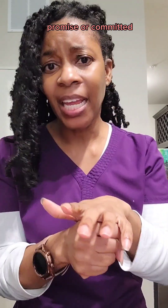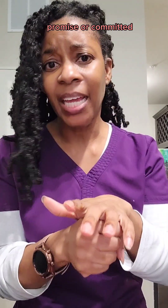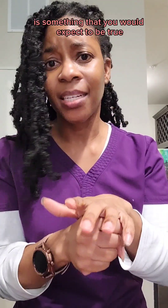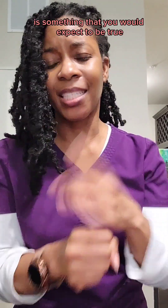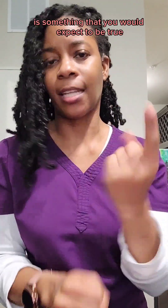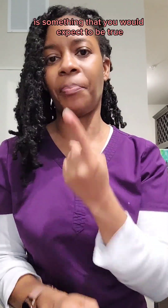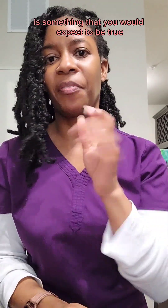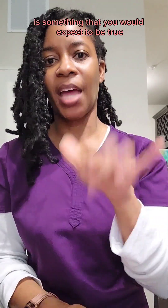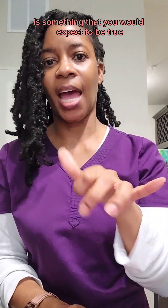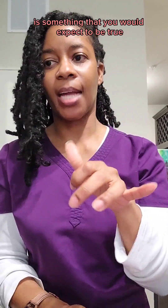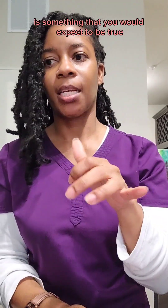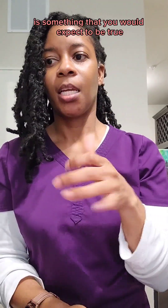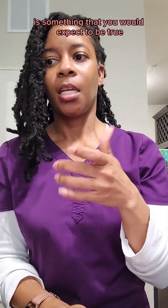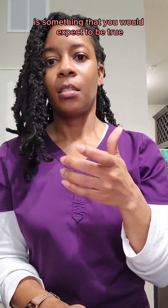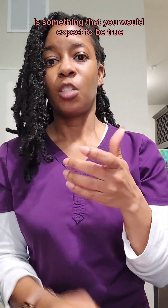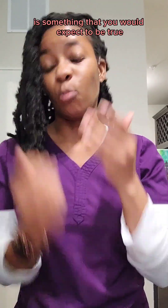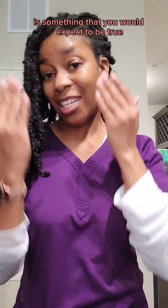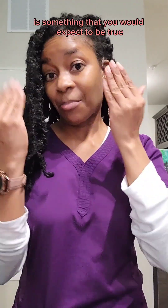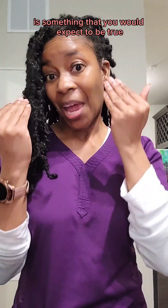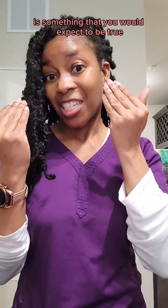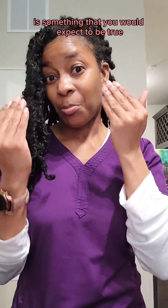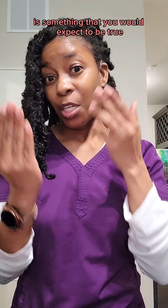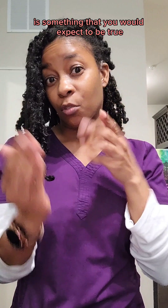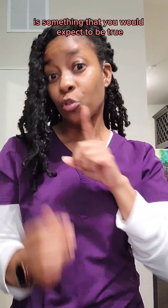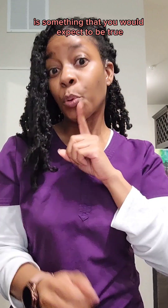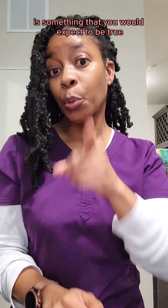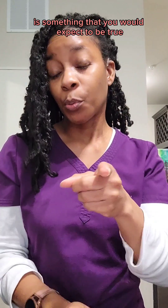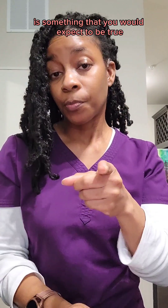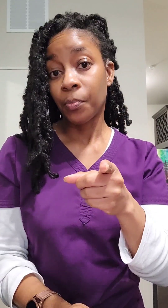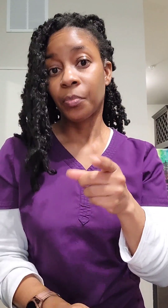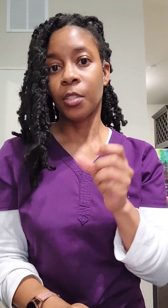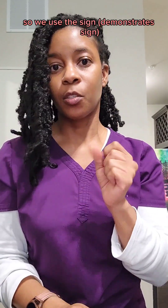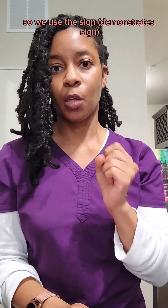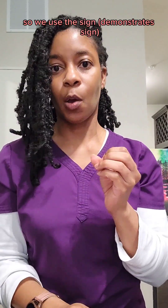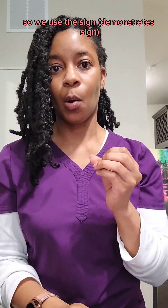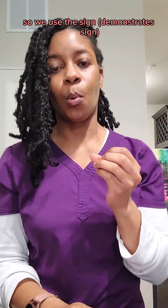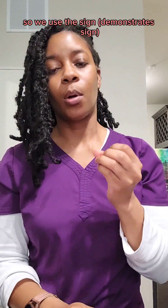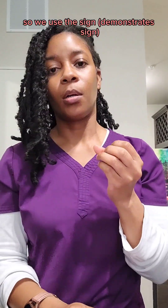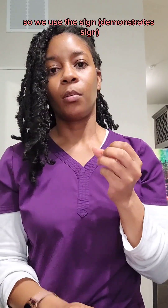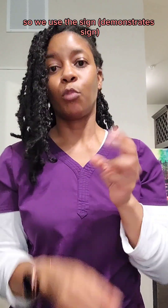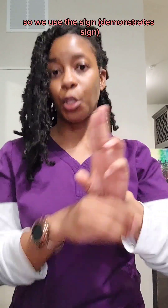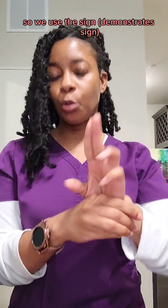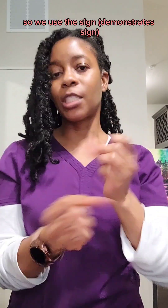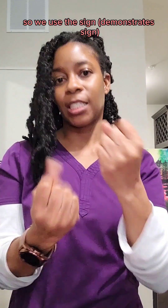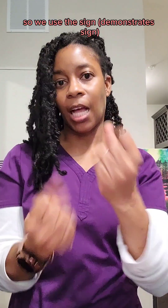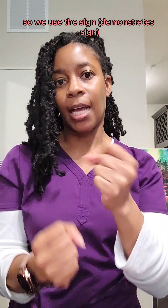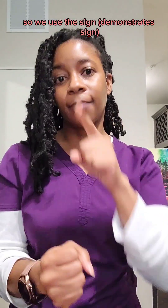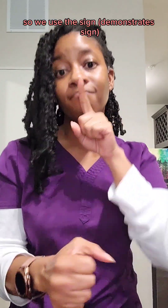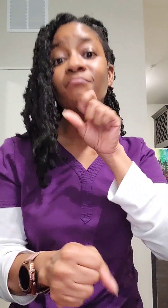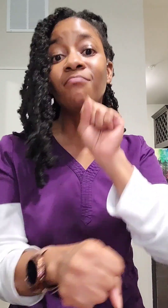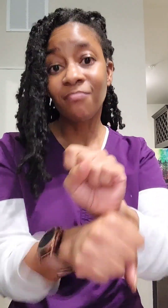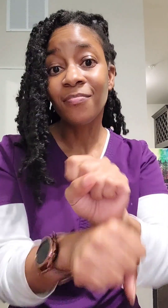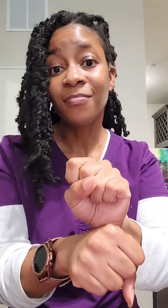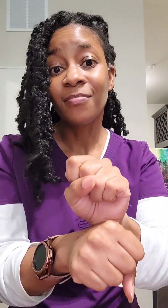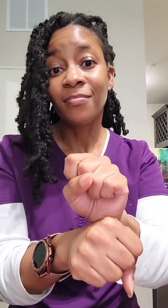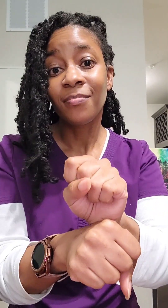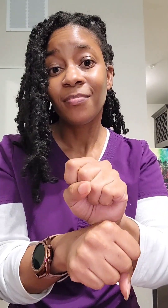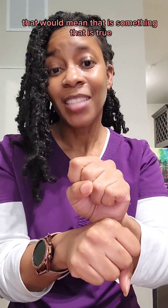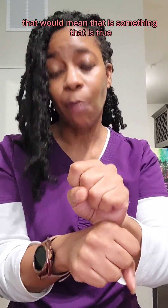committed. It's something that you would expect to be true. So we use the sign that would